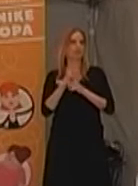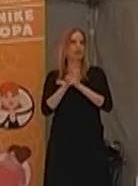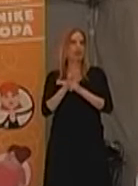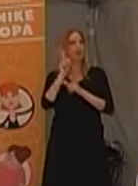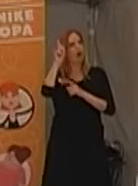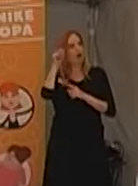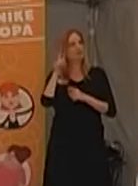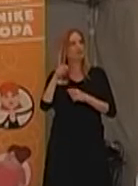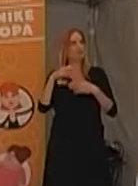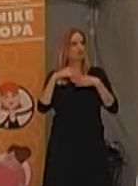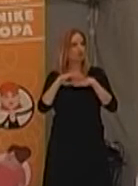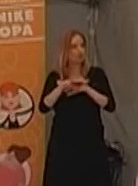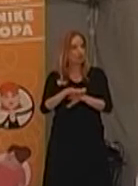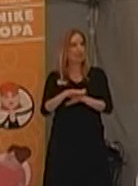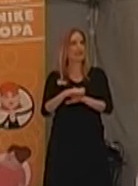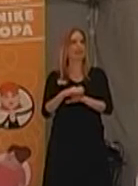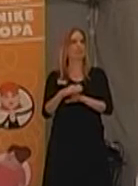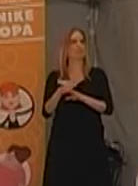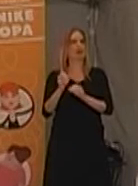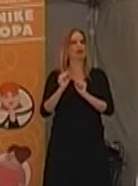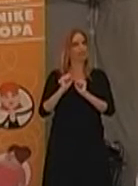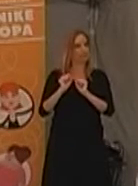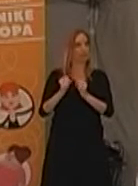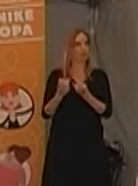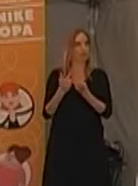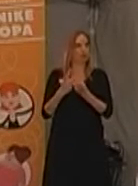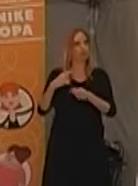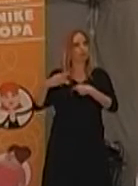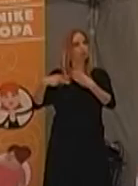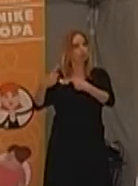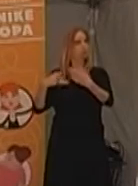and these security, it will last forever and ever and